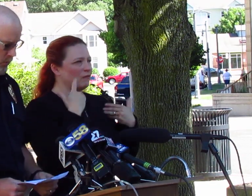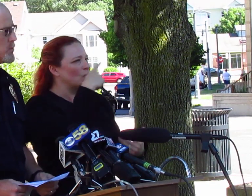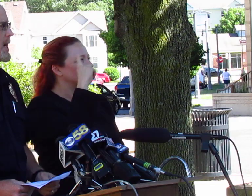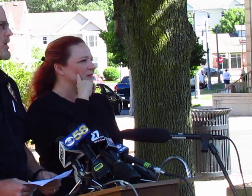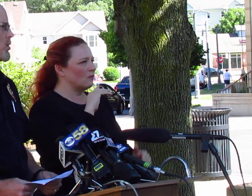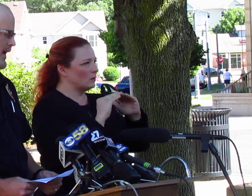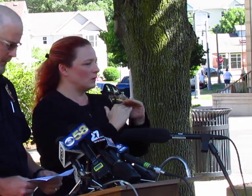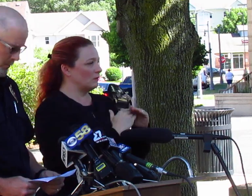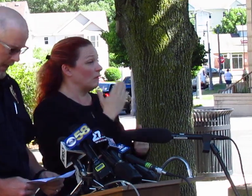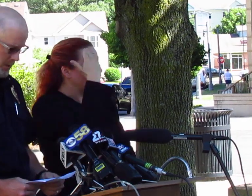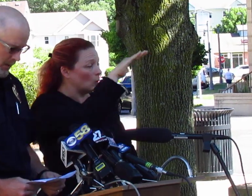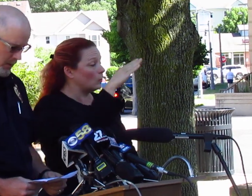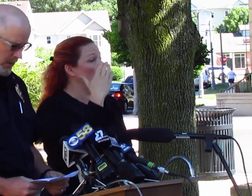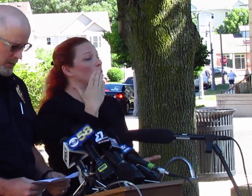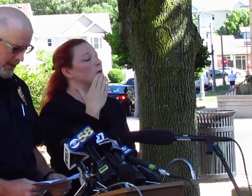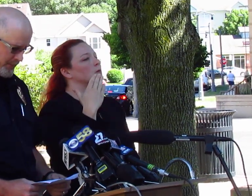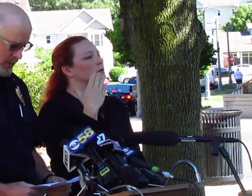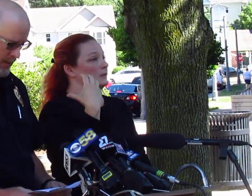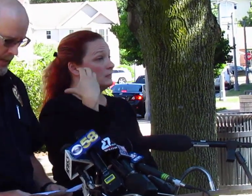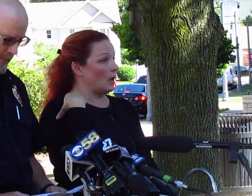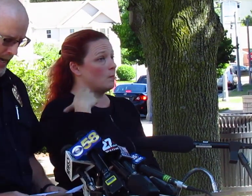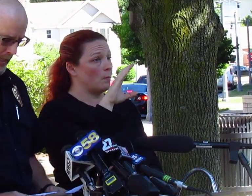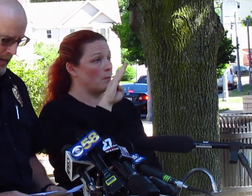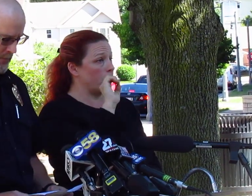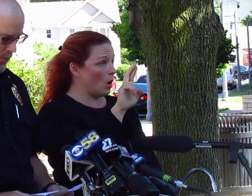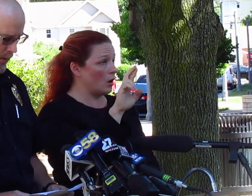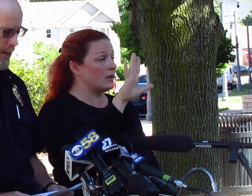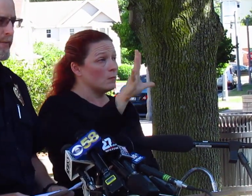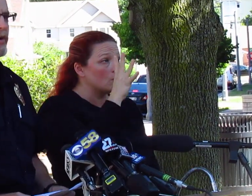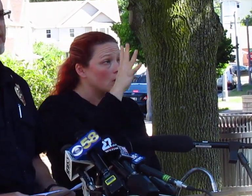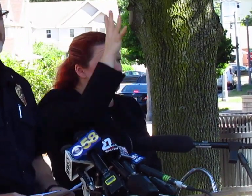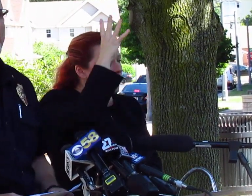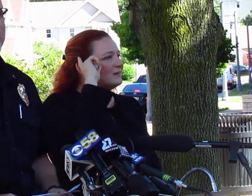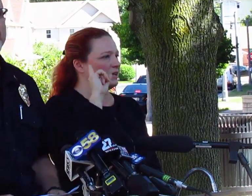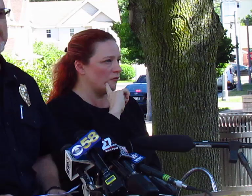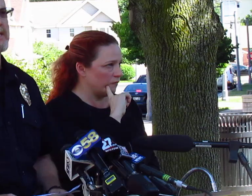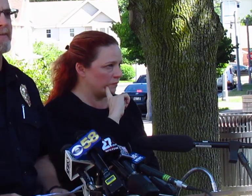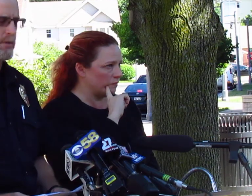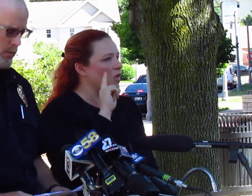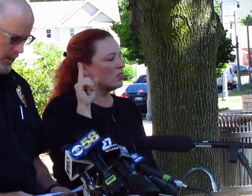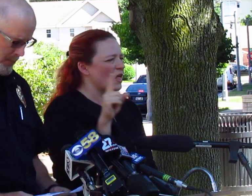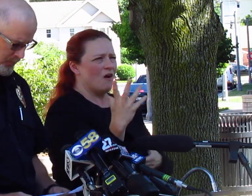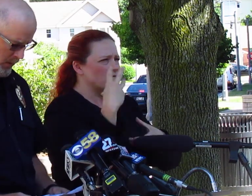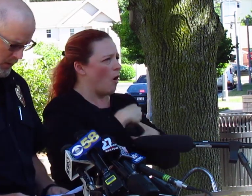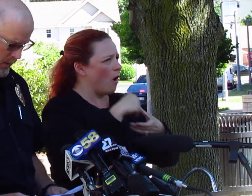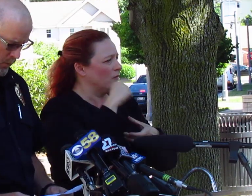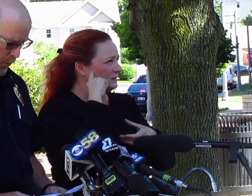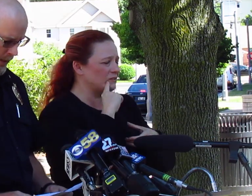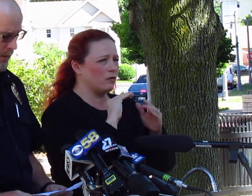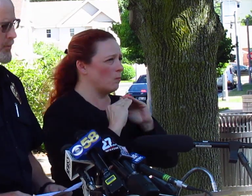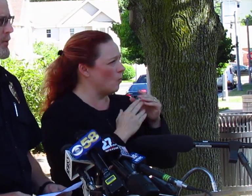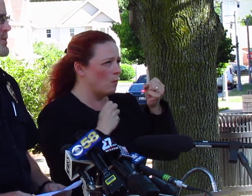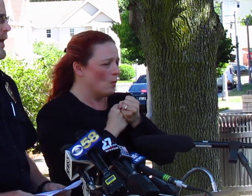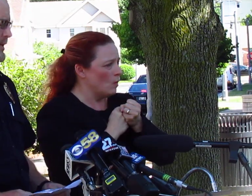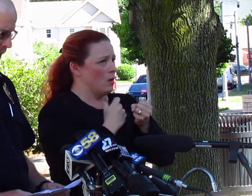those of you who do not know, Captain Barr's parents are deaf, and they have had a lot of support and are very involved in the deaf community. What